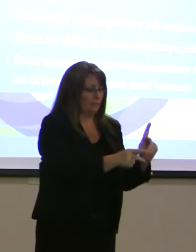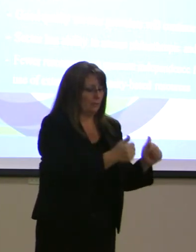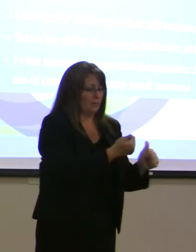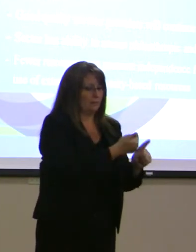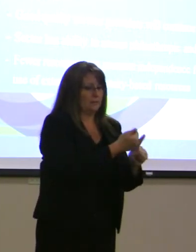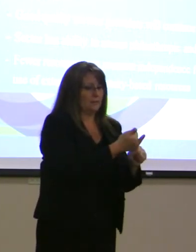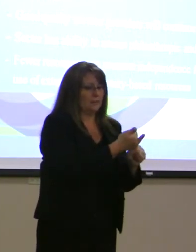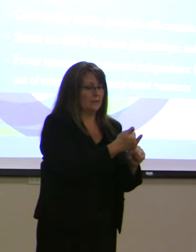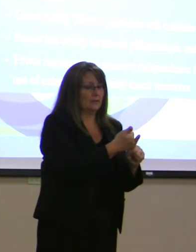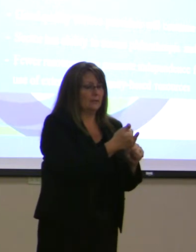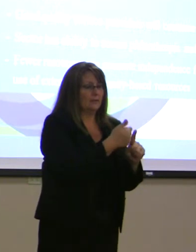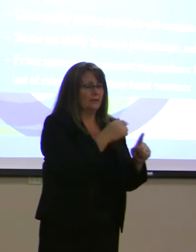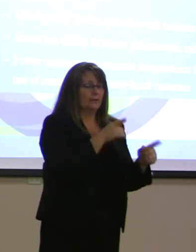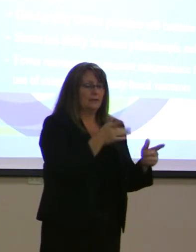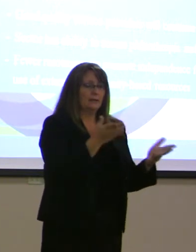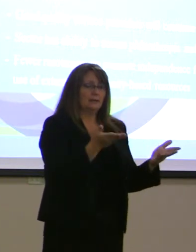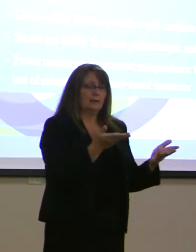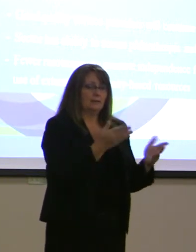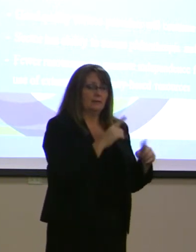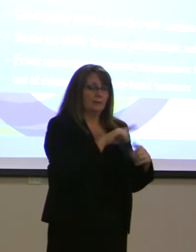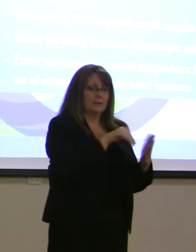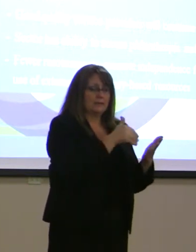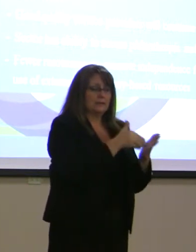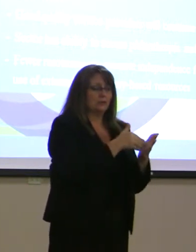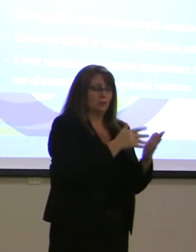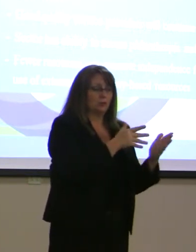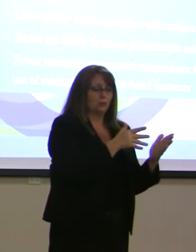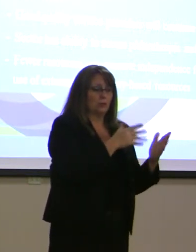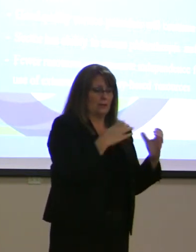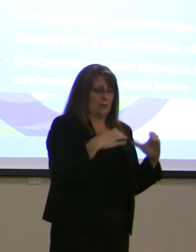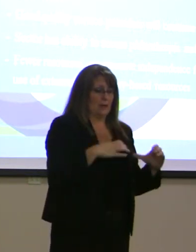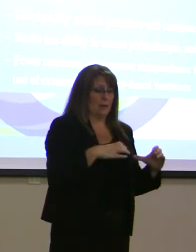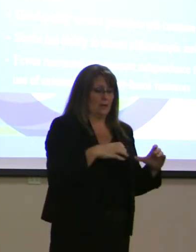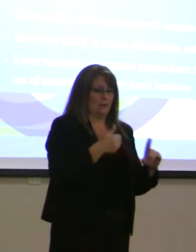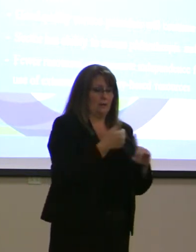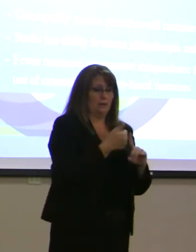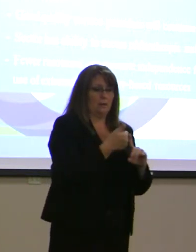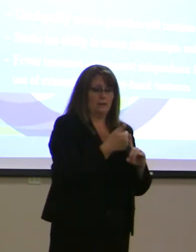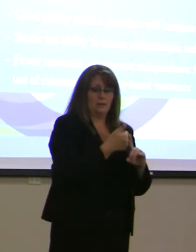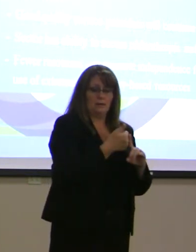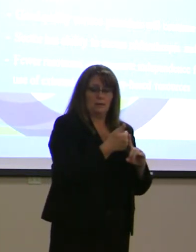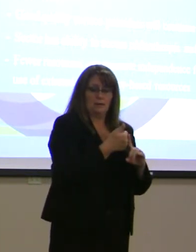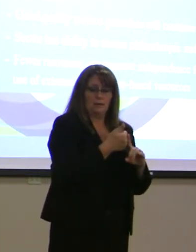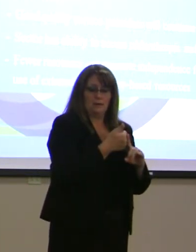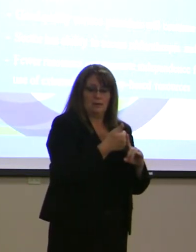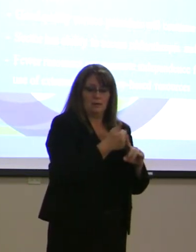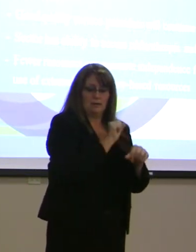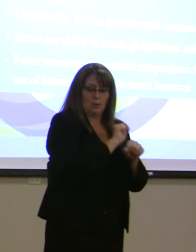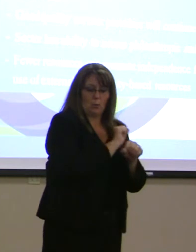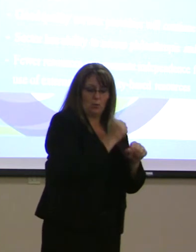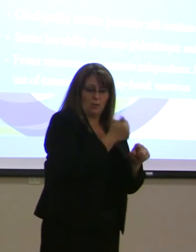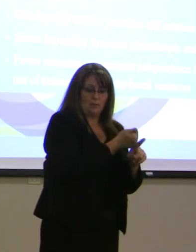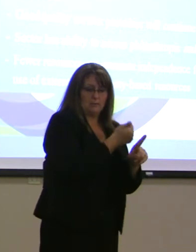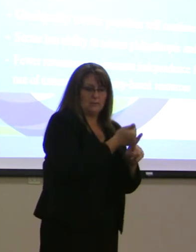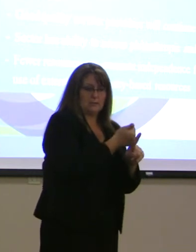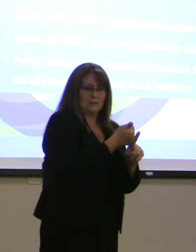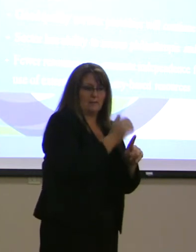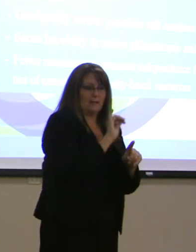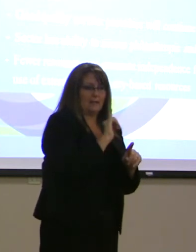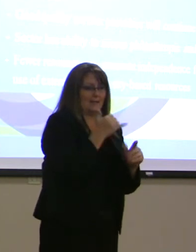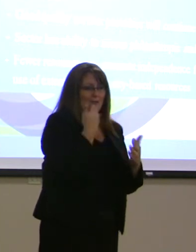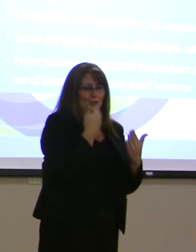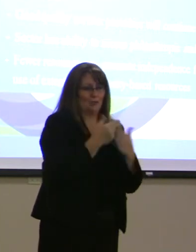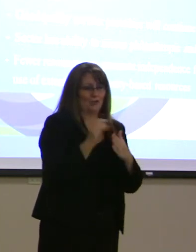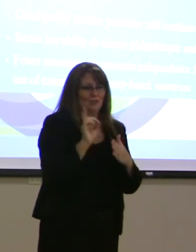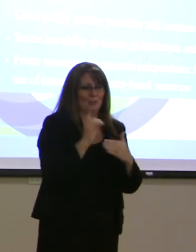They elect up from their centres, the clients, the elections start at centre, and they work themselves up like any good